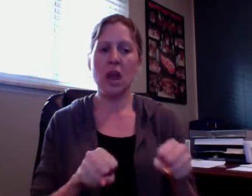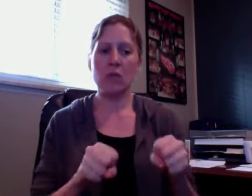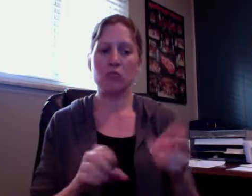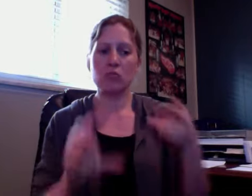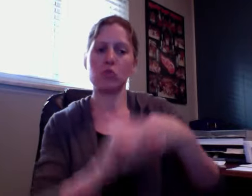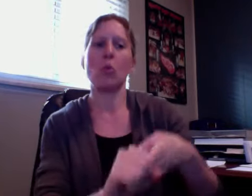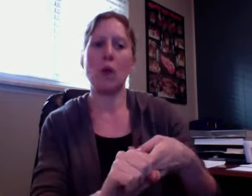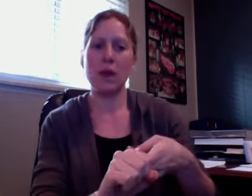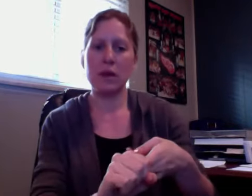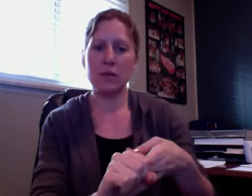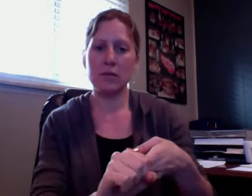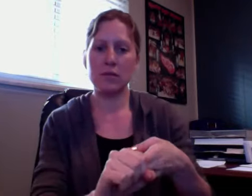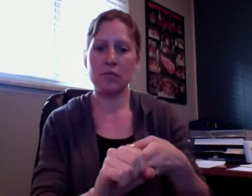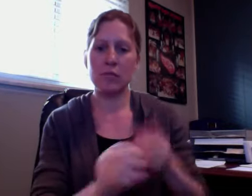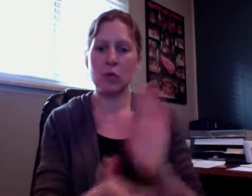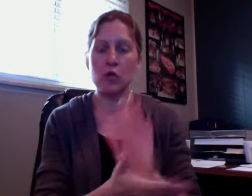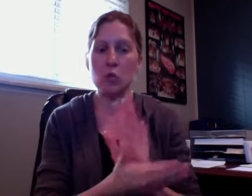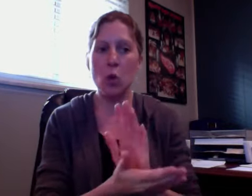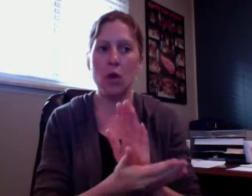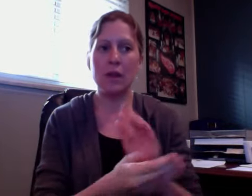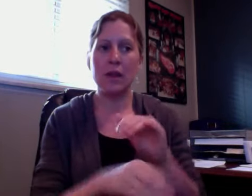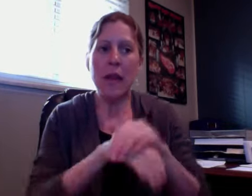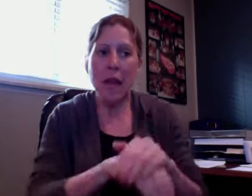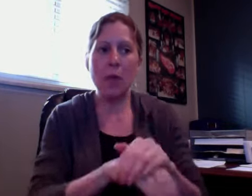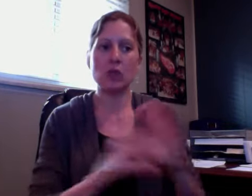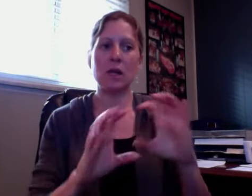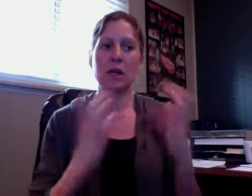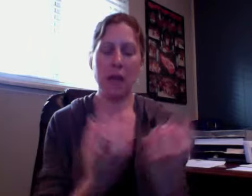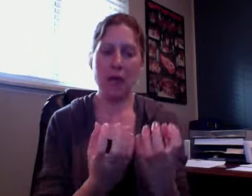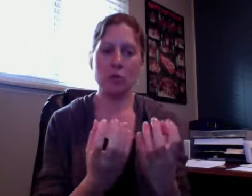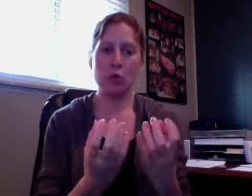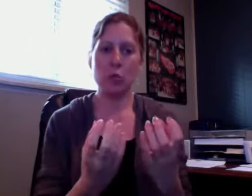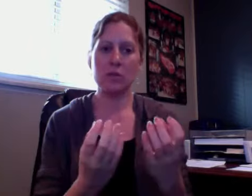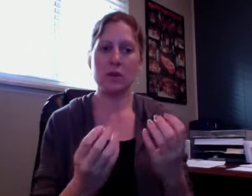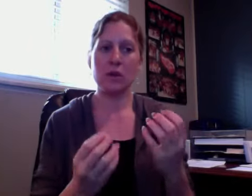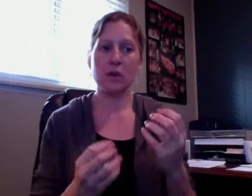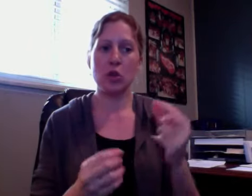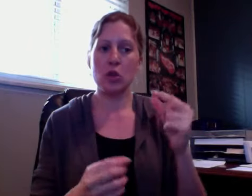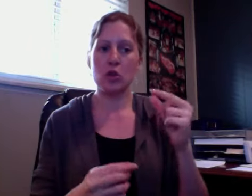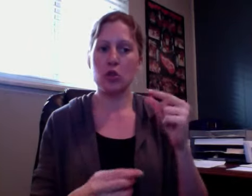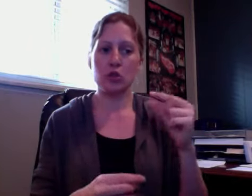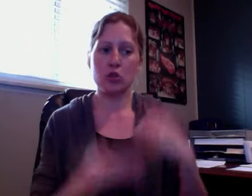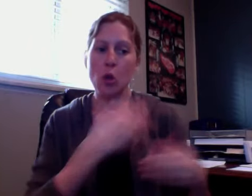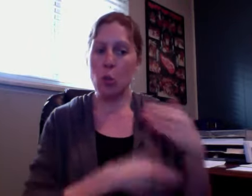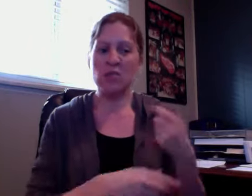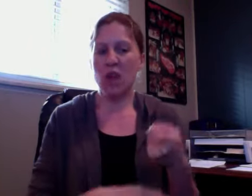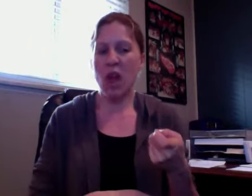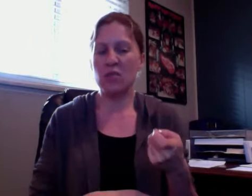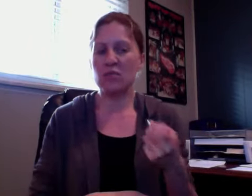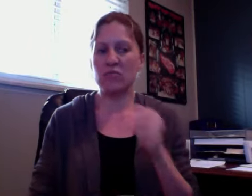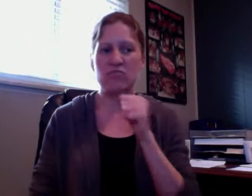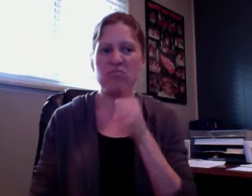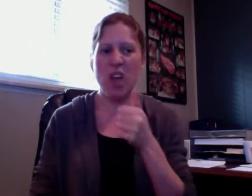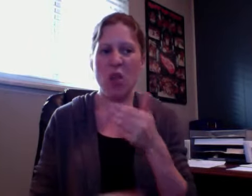the English classrooms, you know, gave us. Generation X probably didn't go through that, and that they all spoke English, and we kind of had to